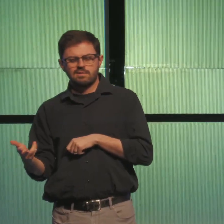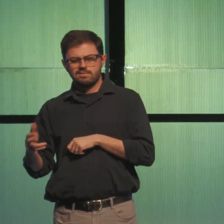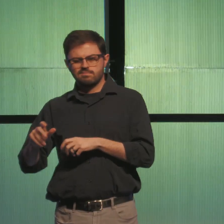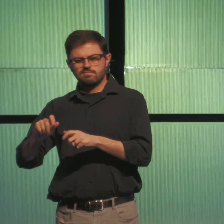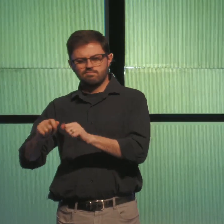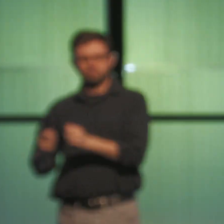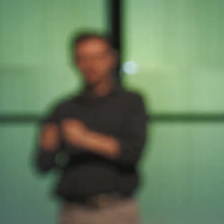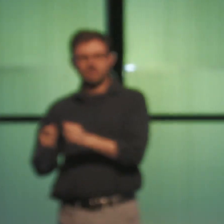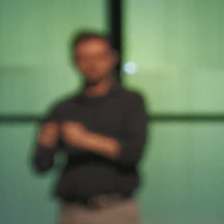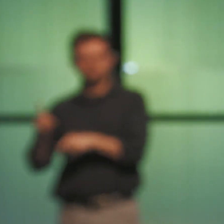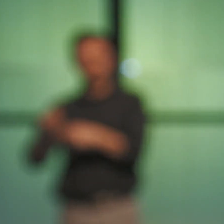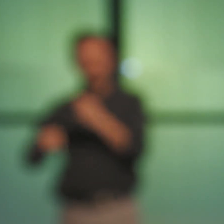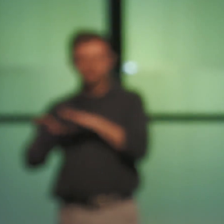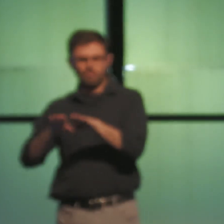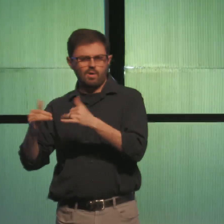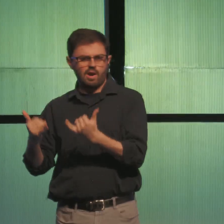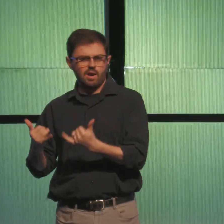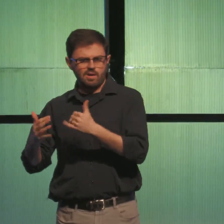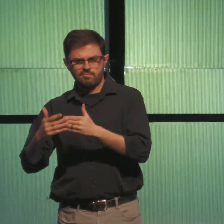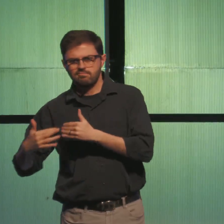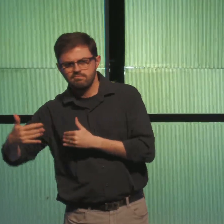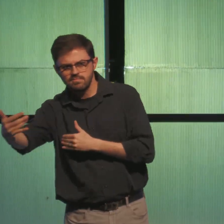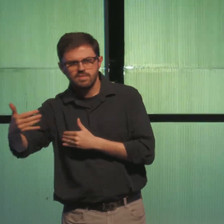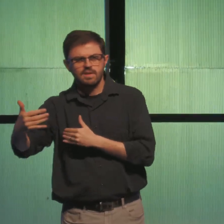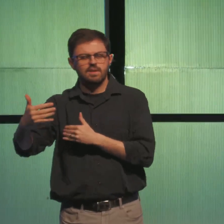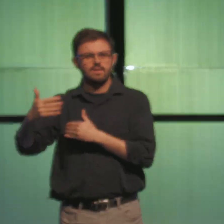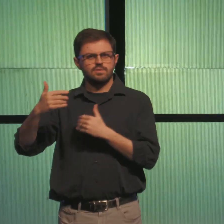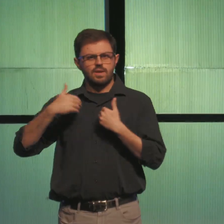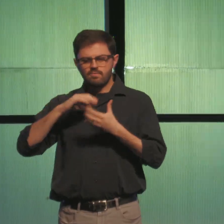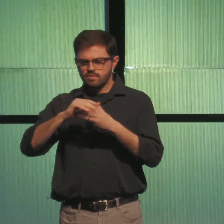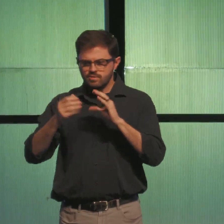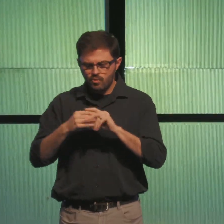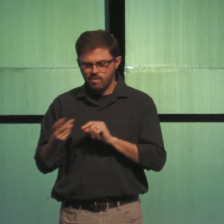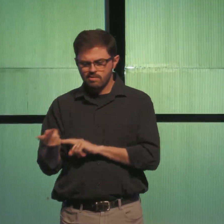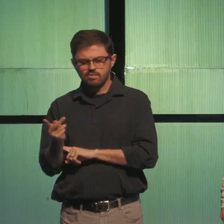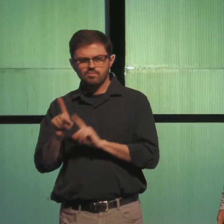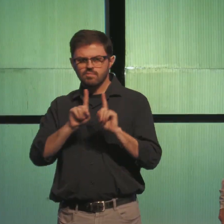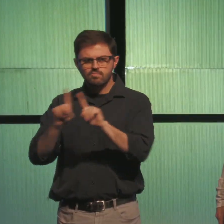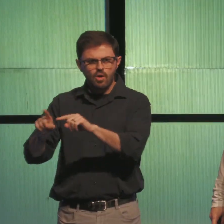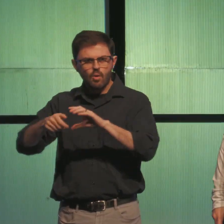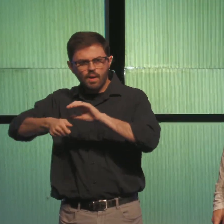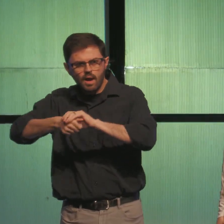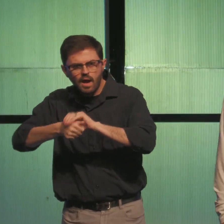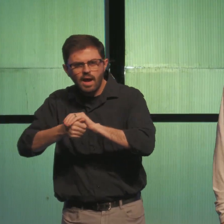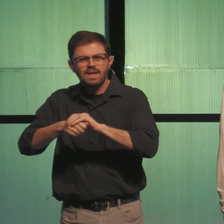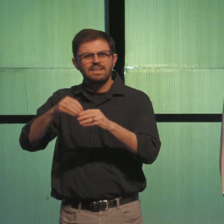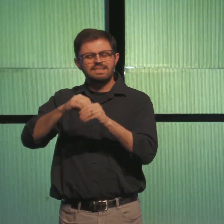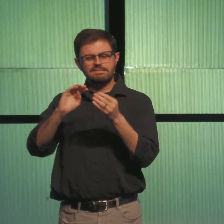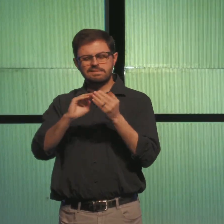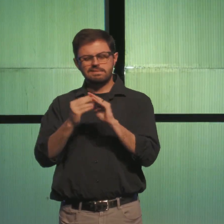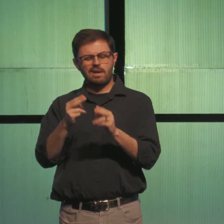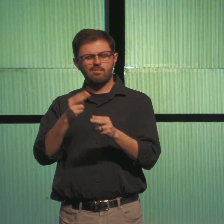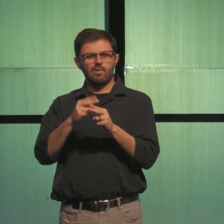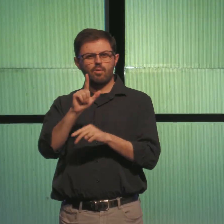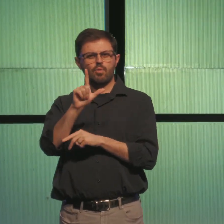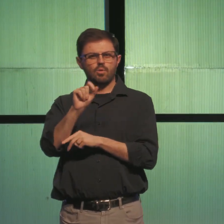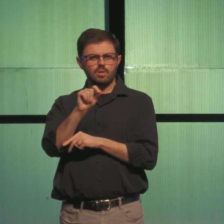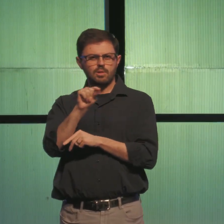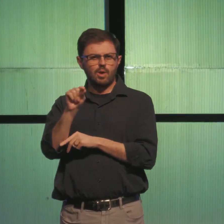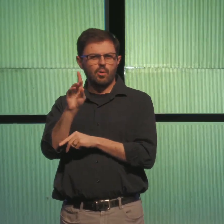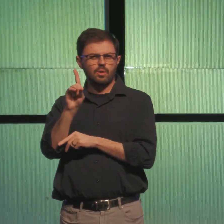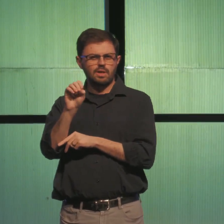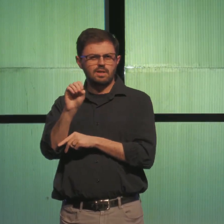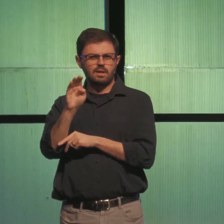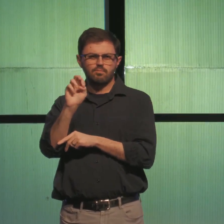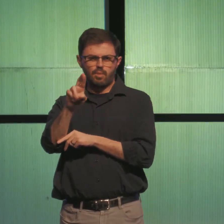that they go and they flee and they kind of live in hiding. And they live in hiding in a place called Lo-Debar. And